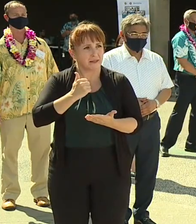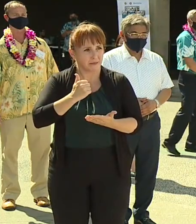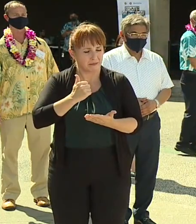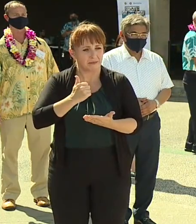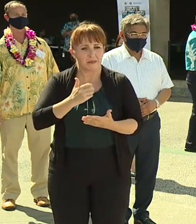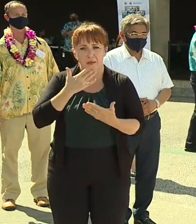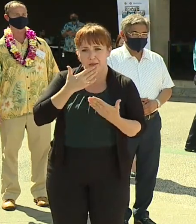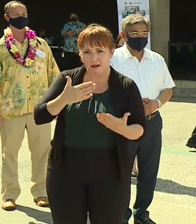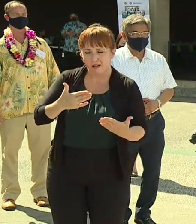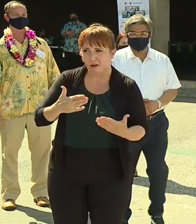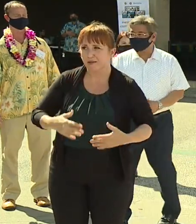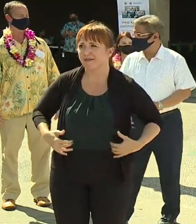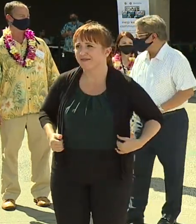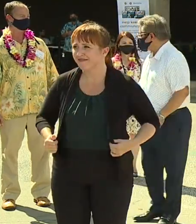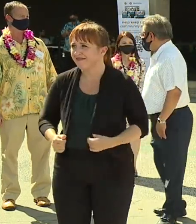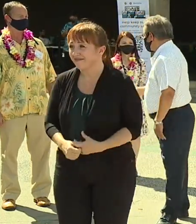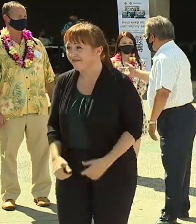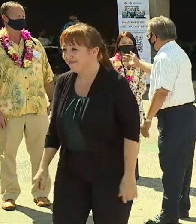amene. Mahalo.